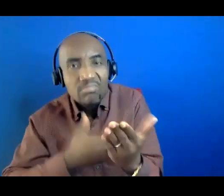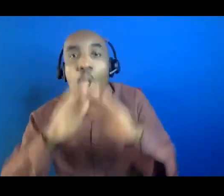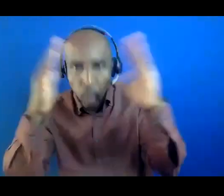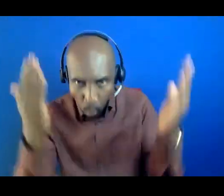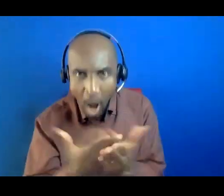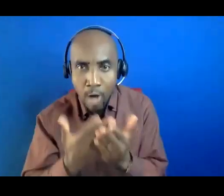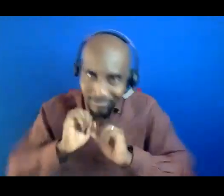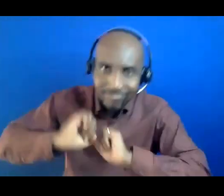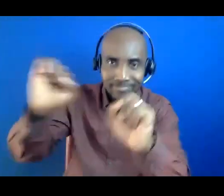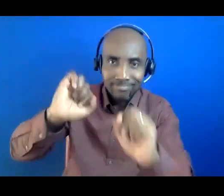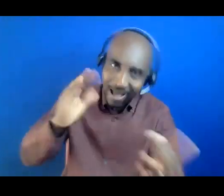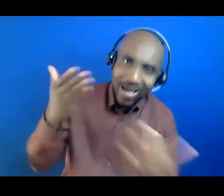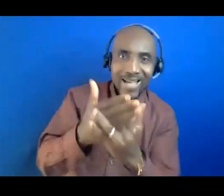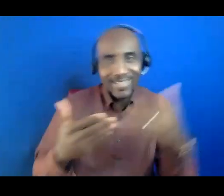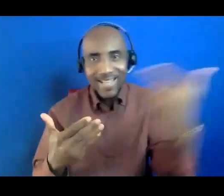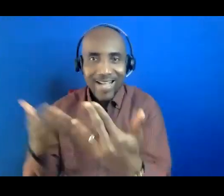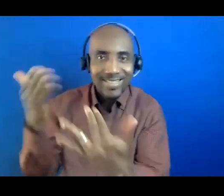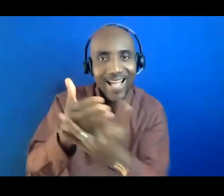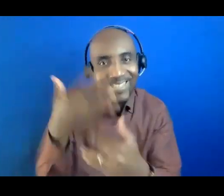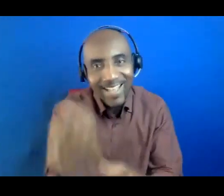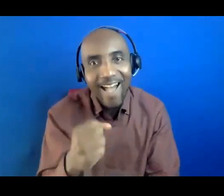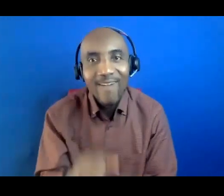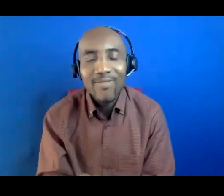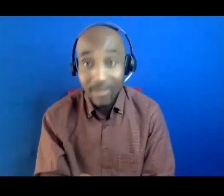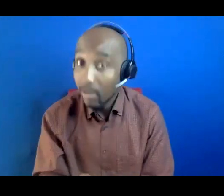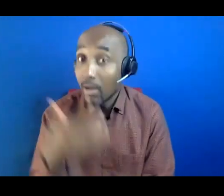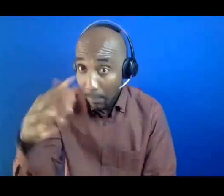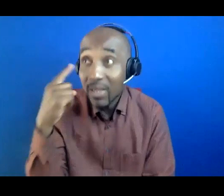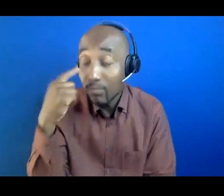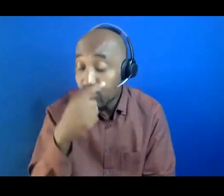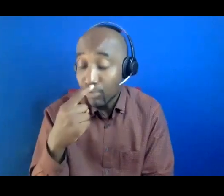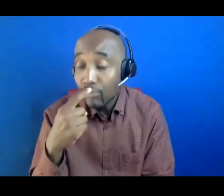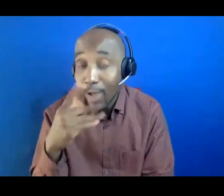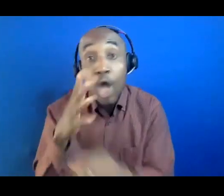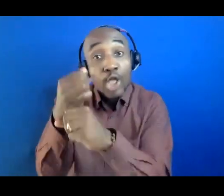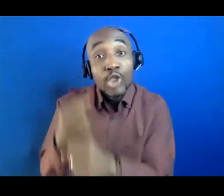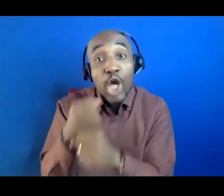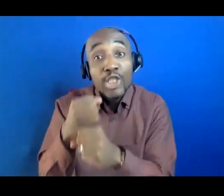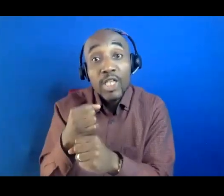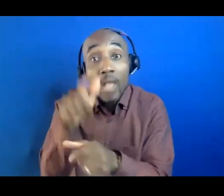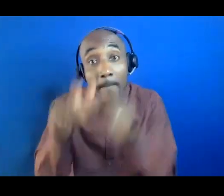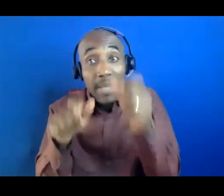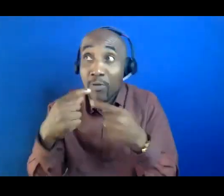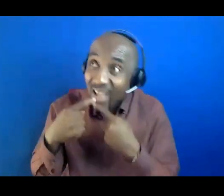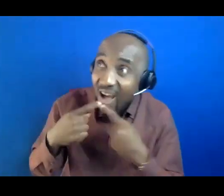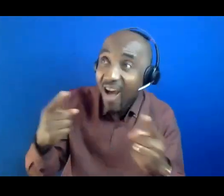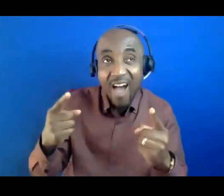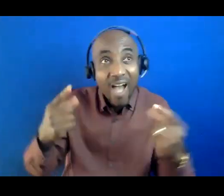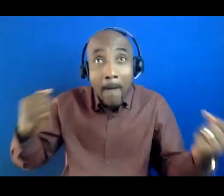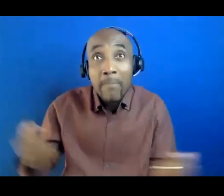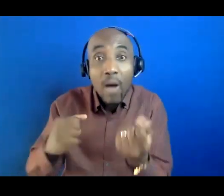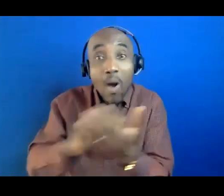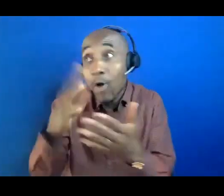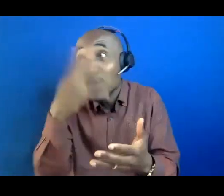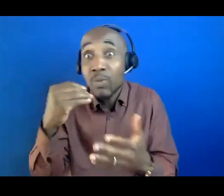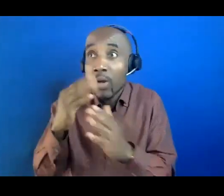world. And it has been proven that churches who lift up the power of the Holy Spirit in their theology